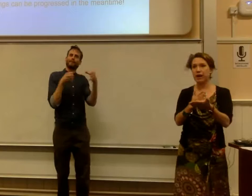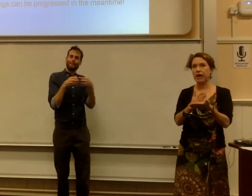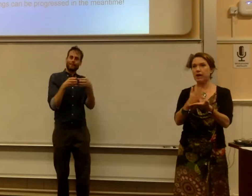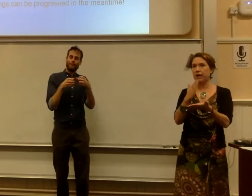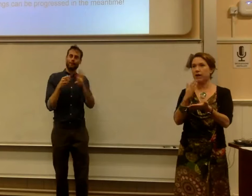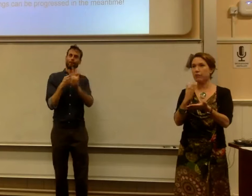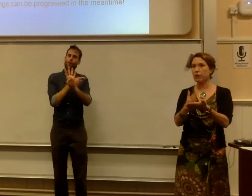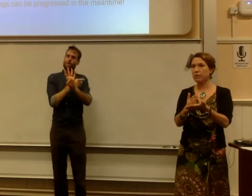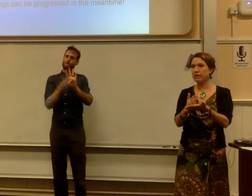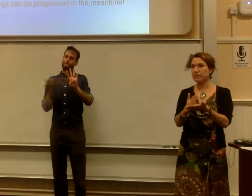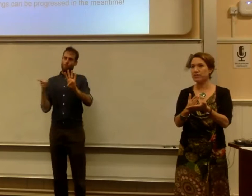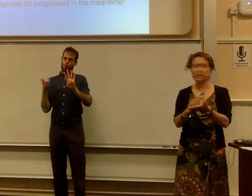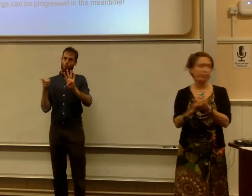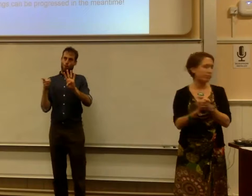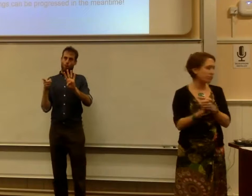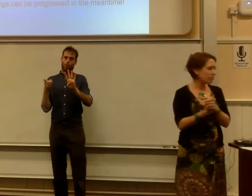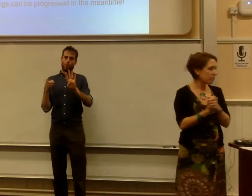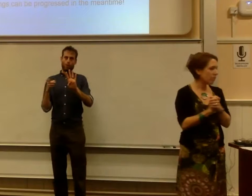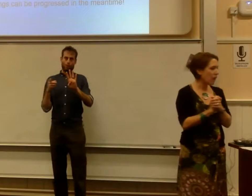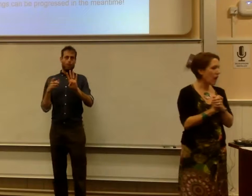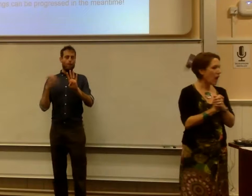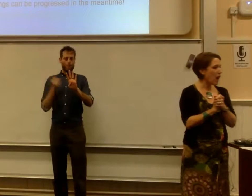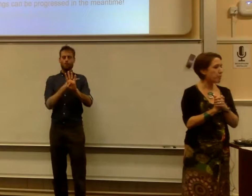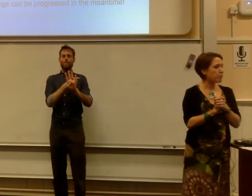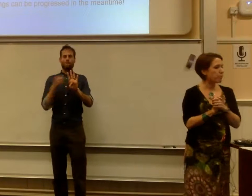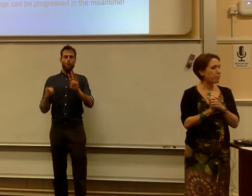absolutely fair and robust.